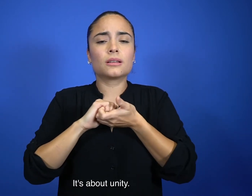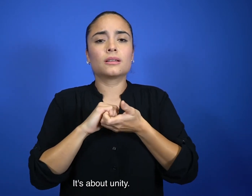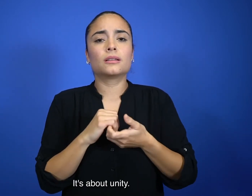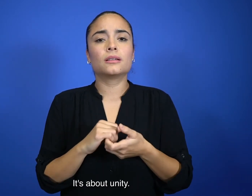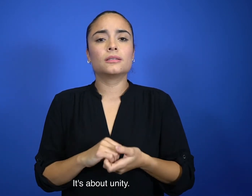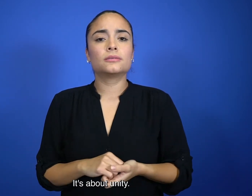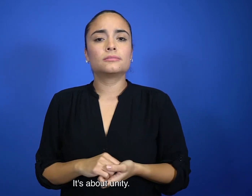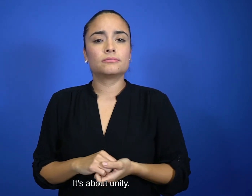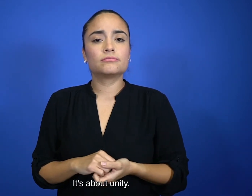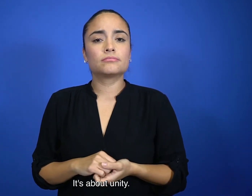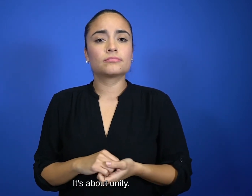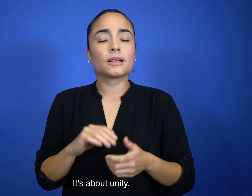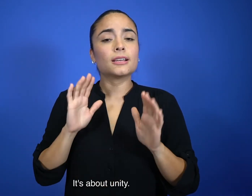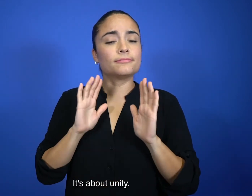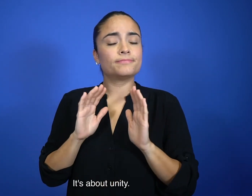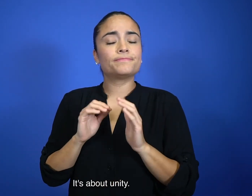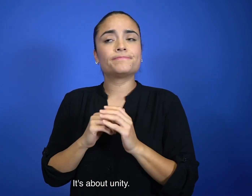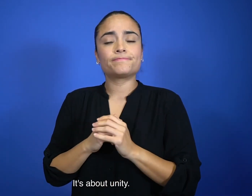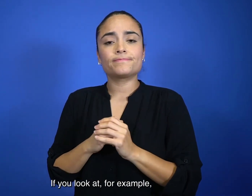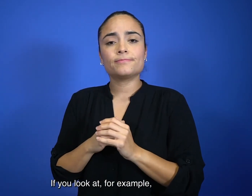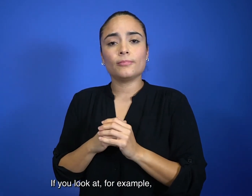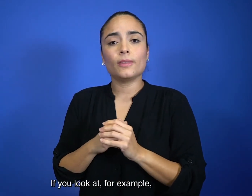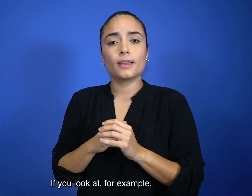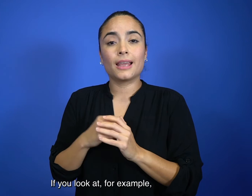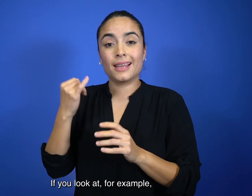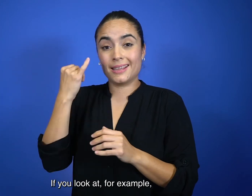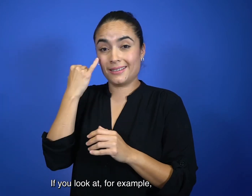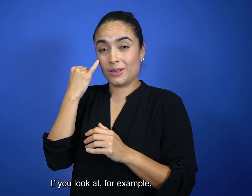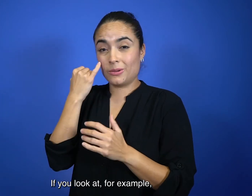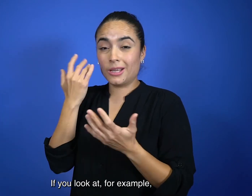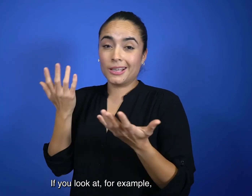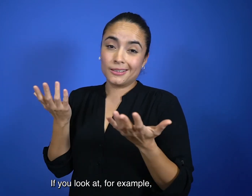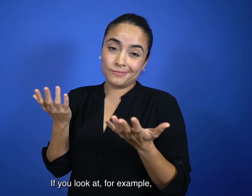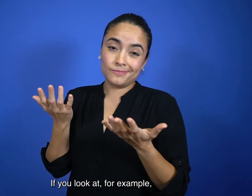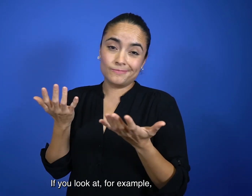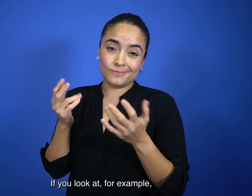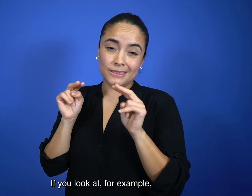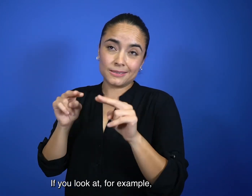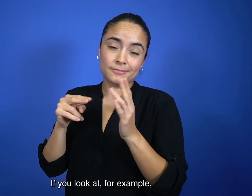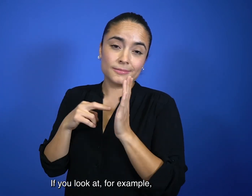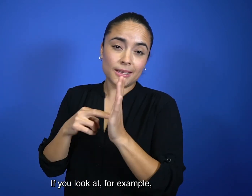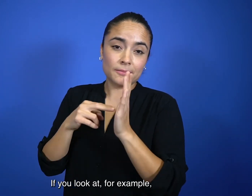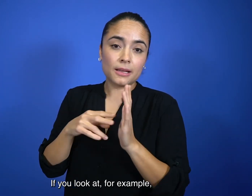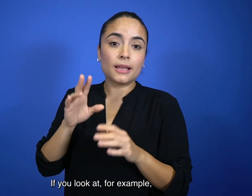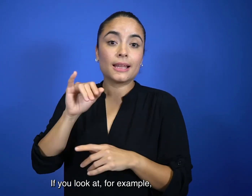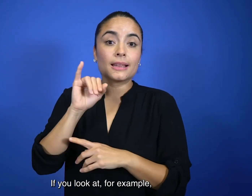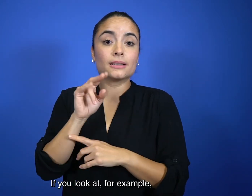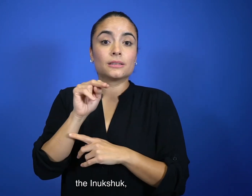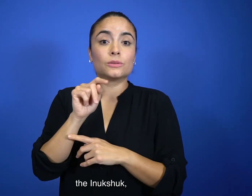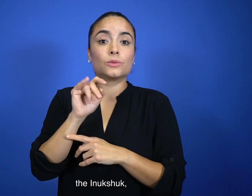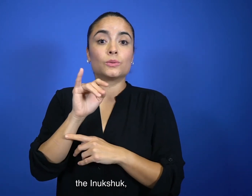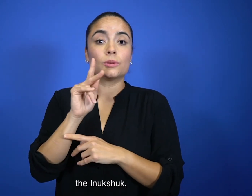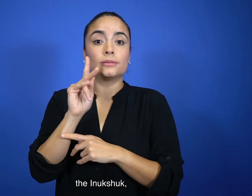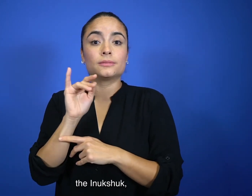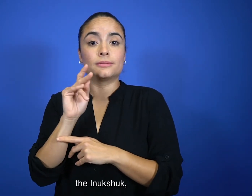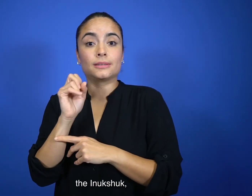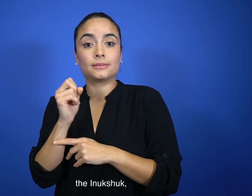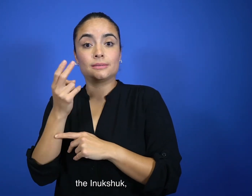about unity. If you look at, for example, the